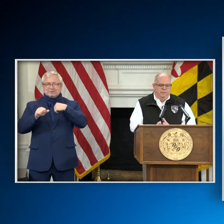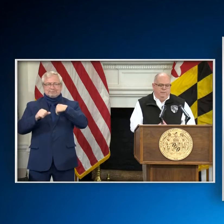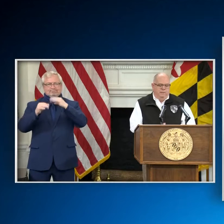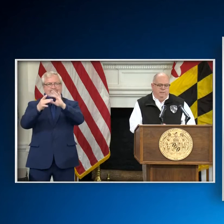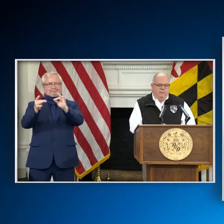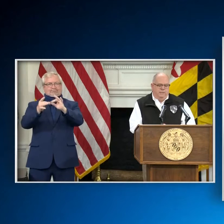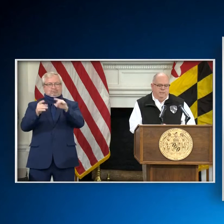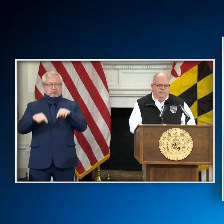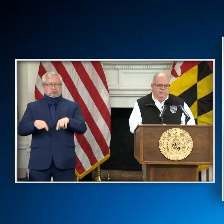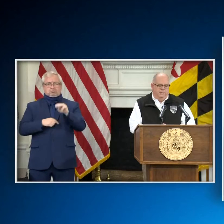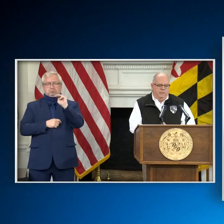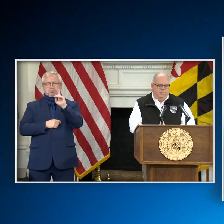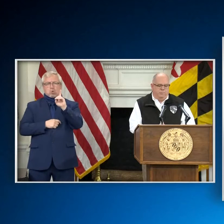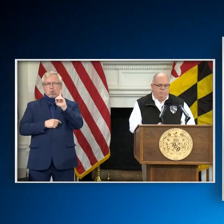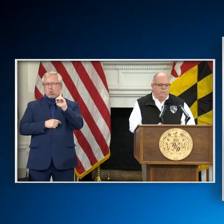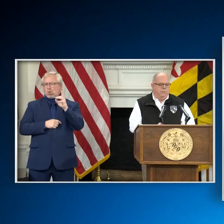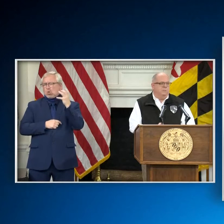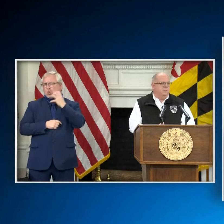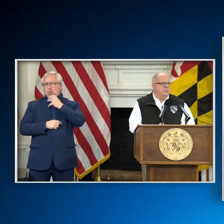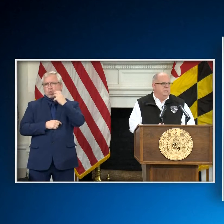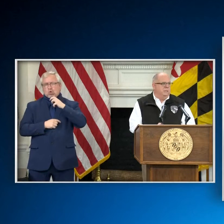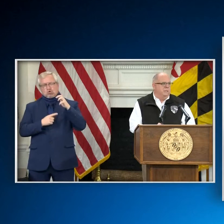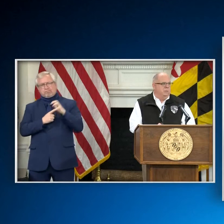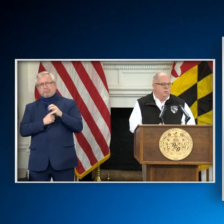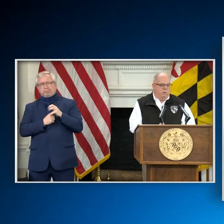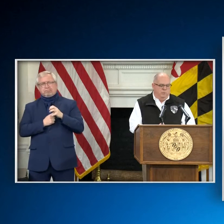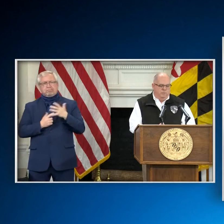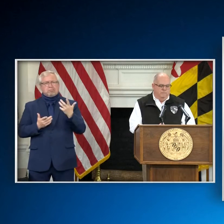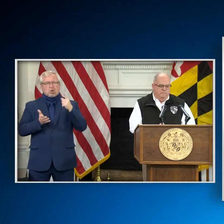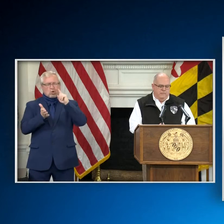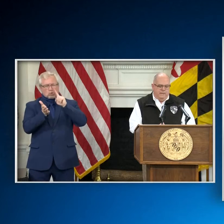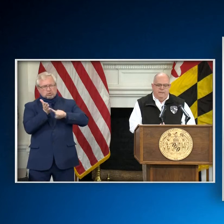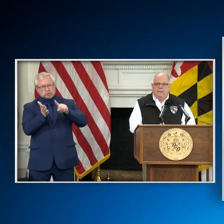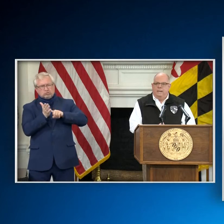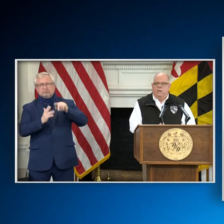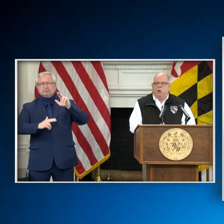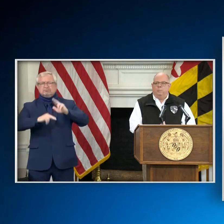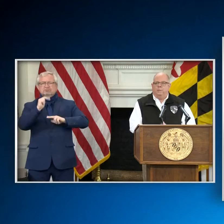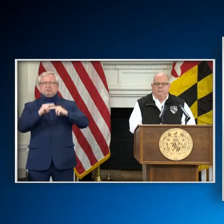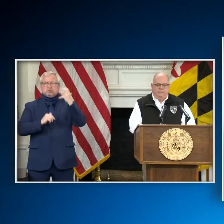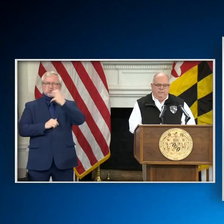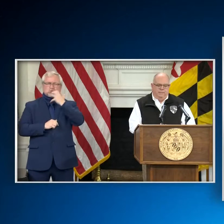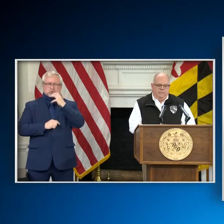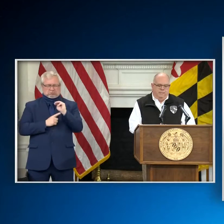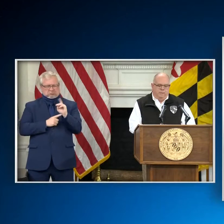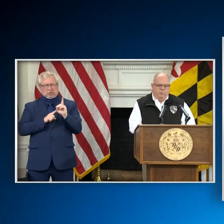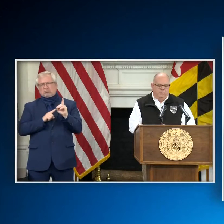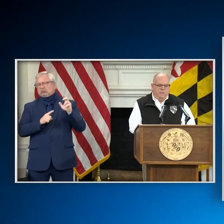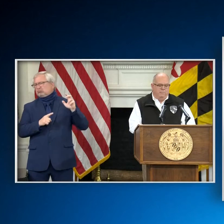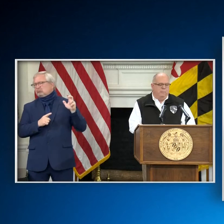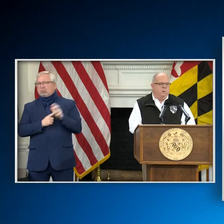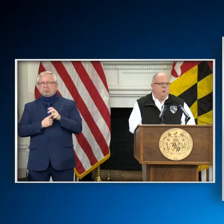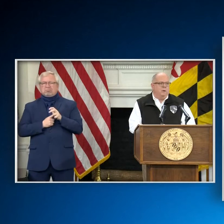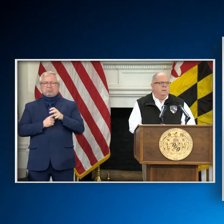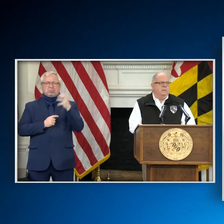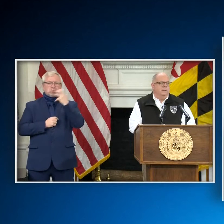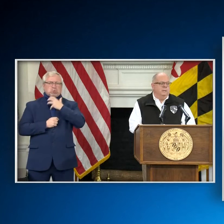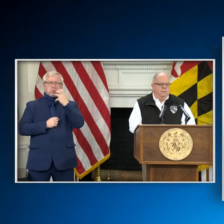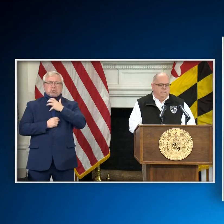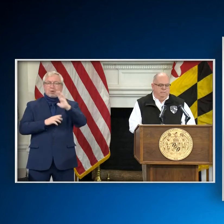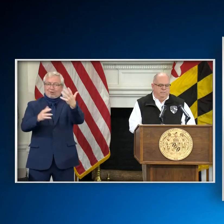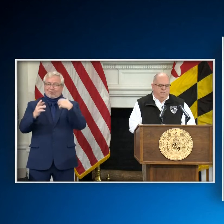top health research facilities in the world, and I hoped that we might be a